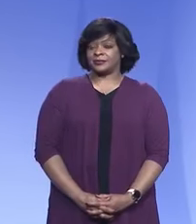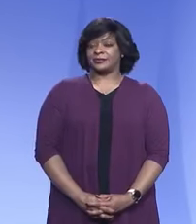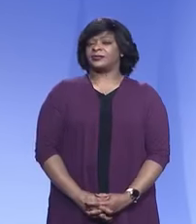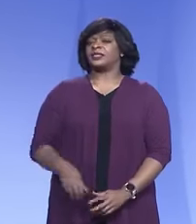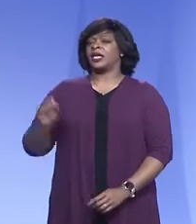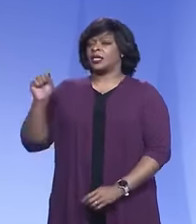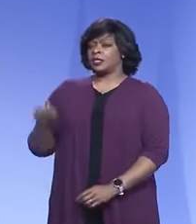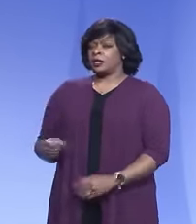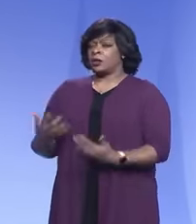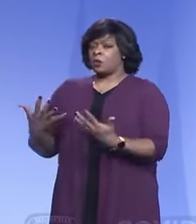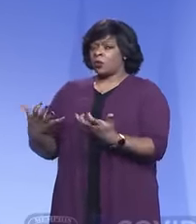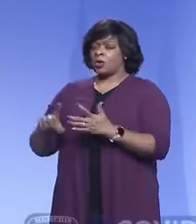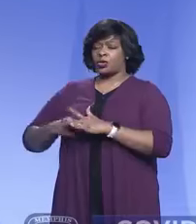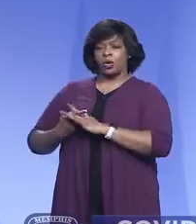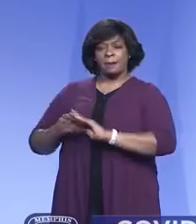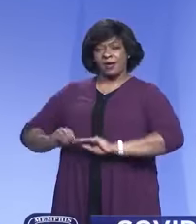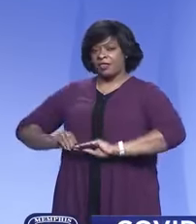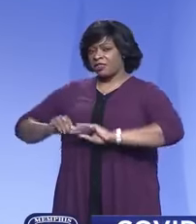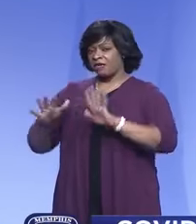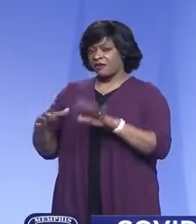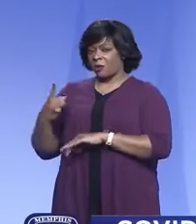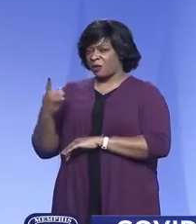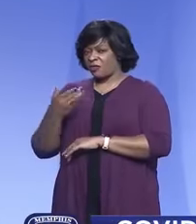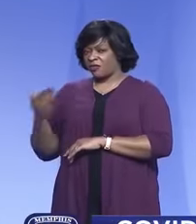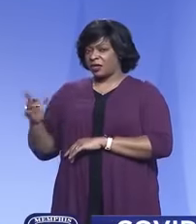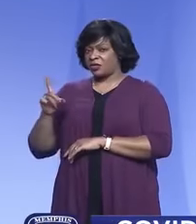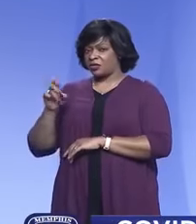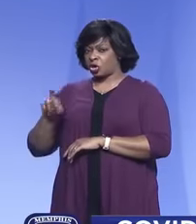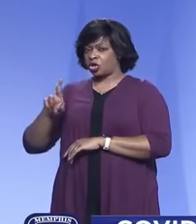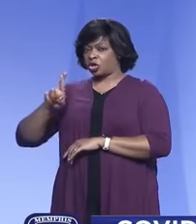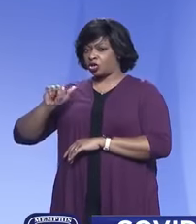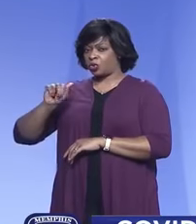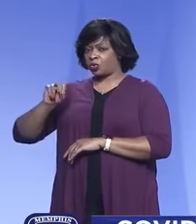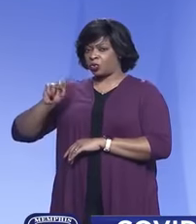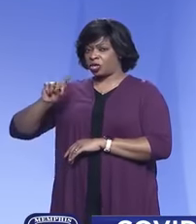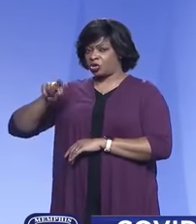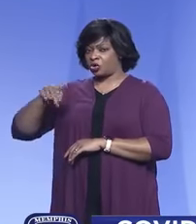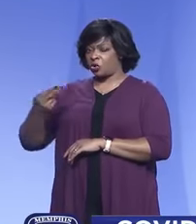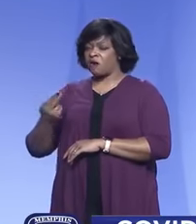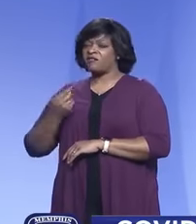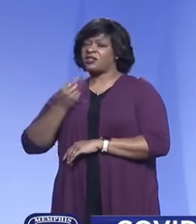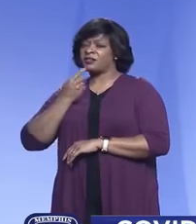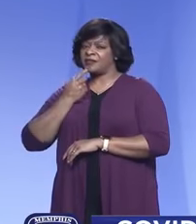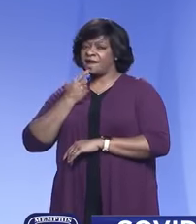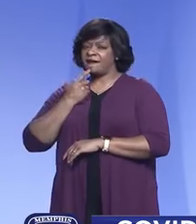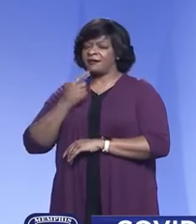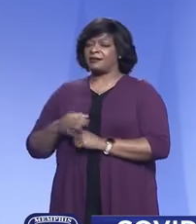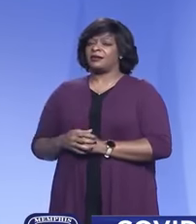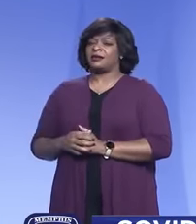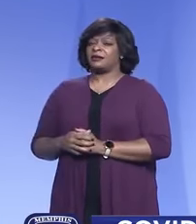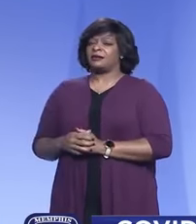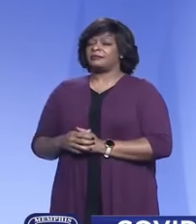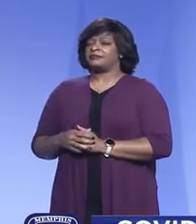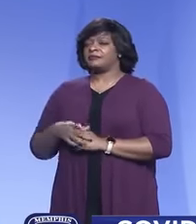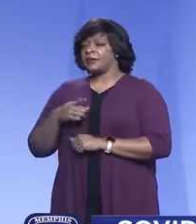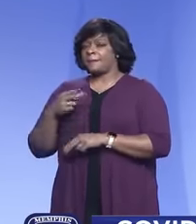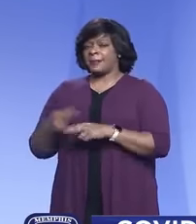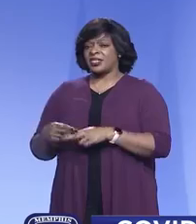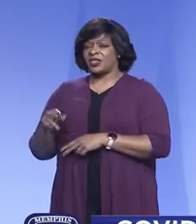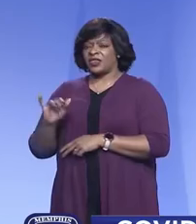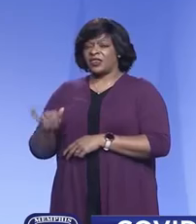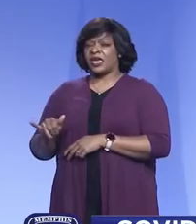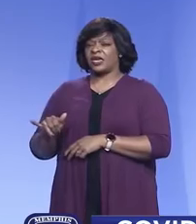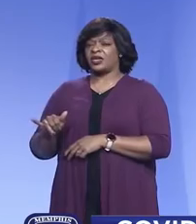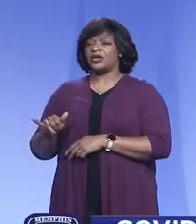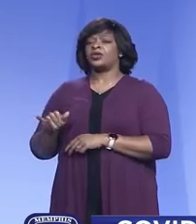Yes, I wanted to start by clarifying one thing Dr. Randolph said. You said that a